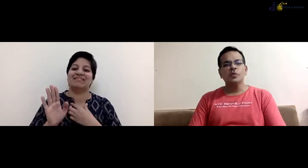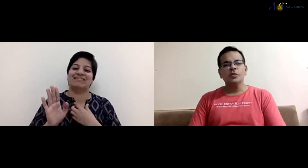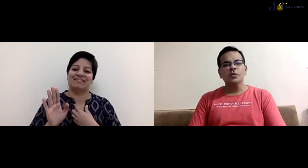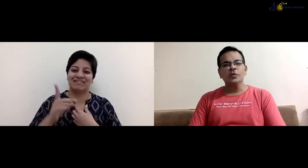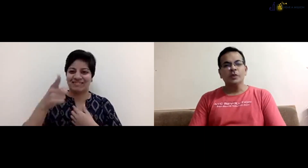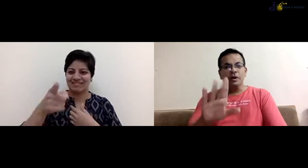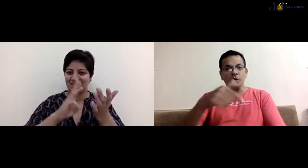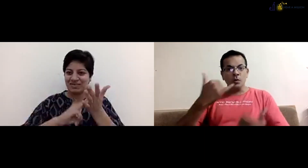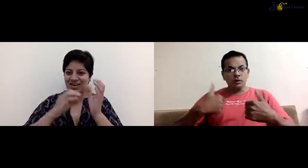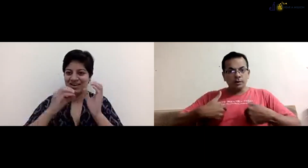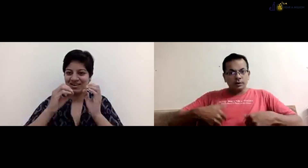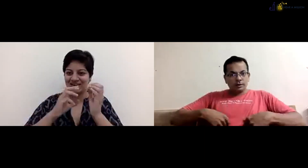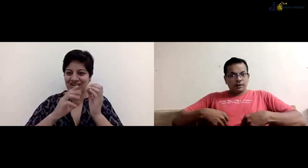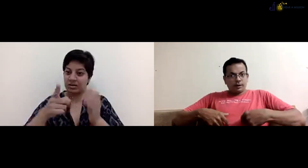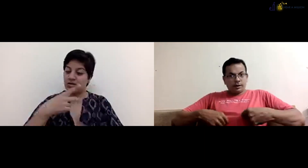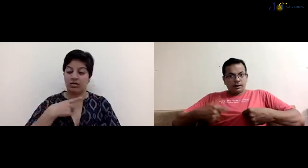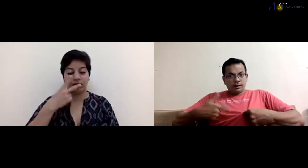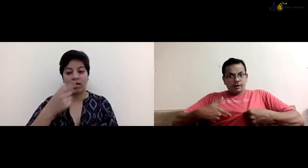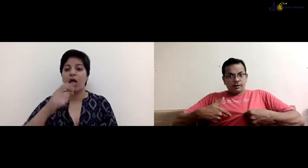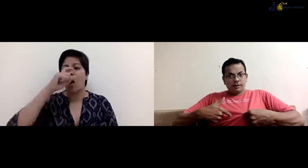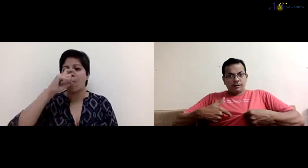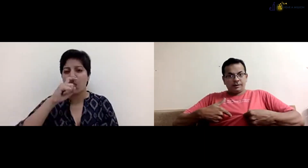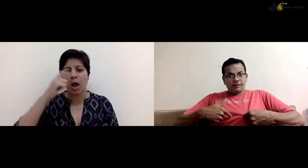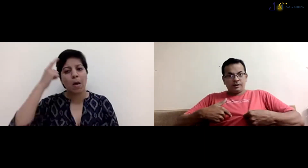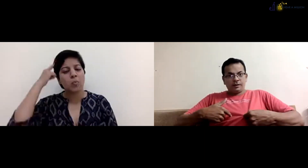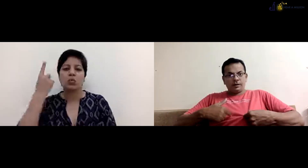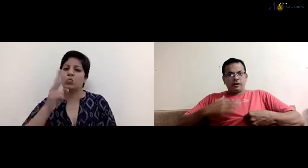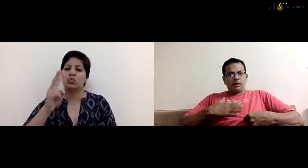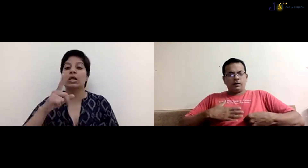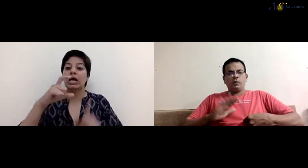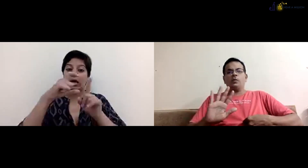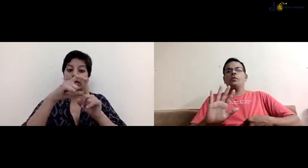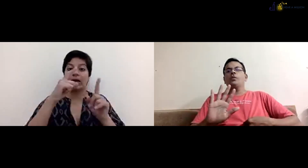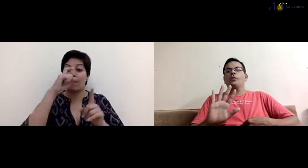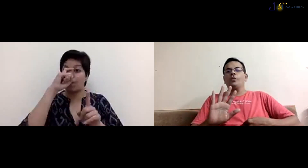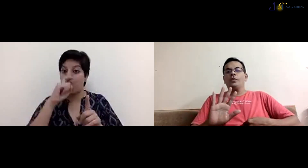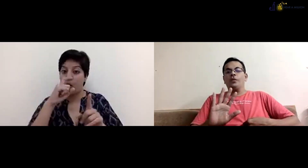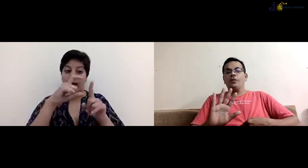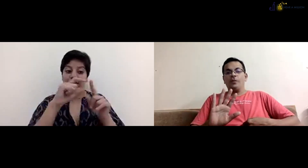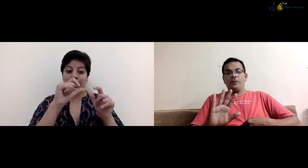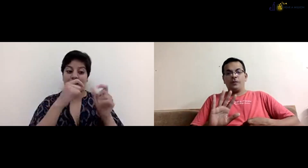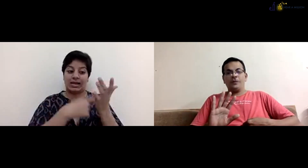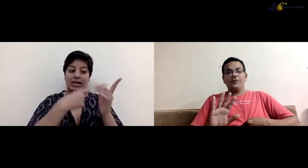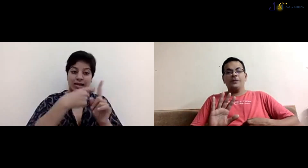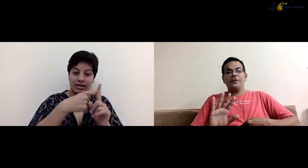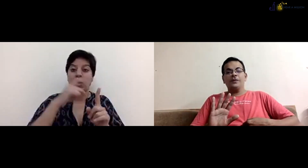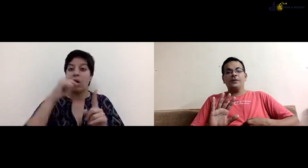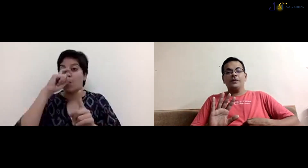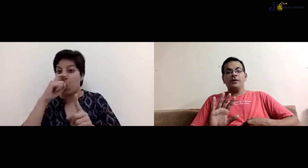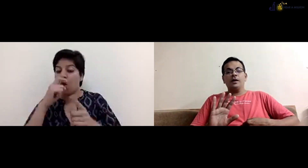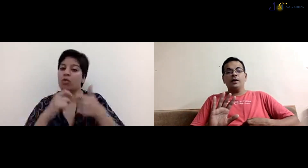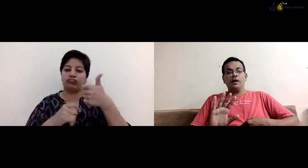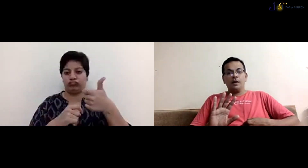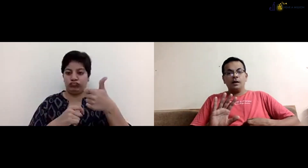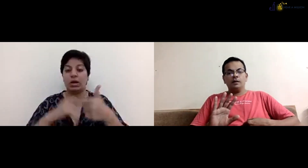cloth, that would be easy thing for us. So that the colorful blue, black, that both will work. Blue,